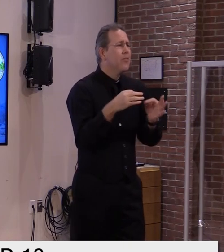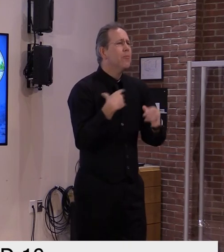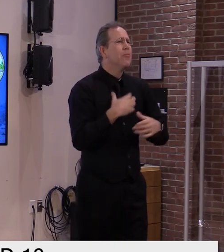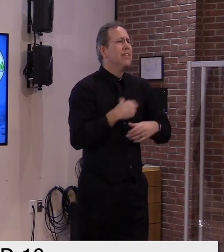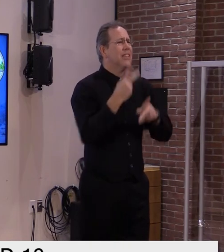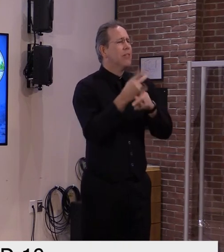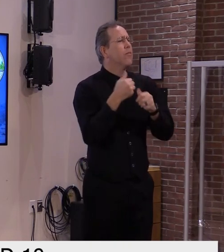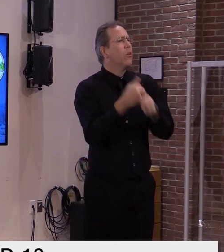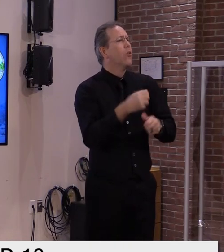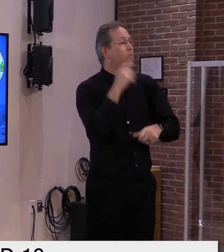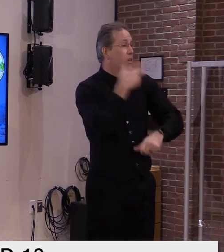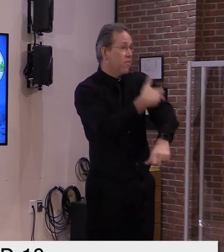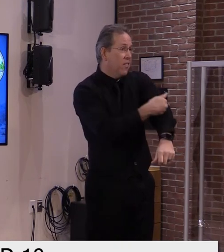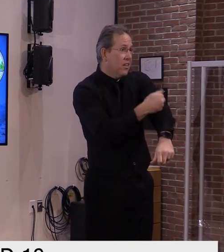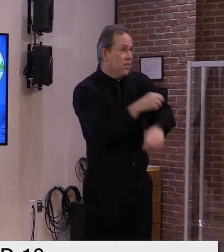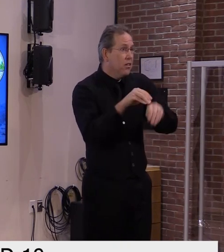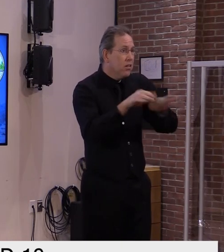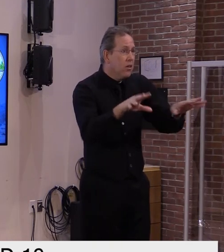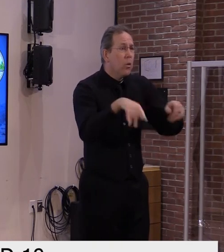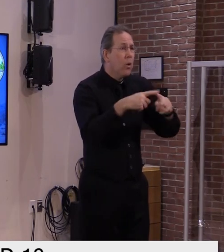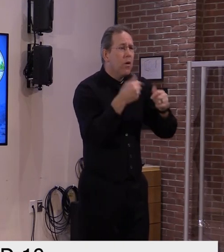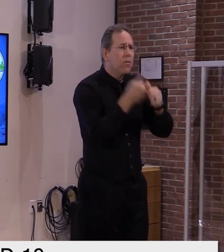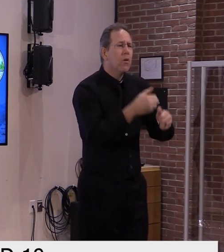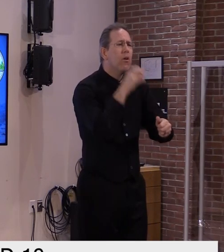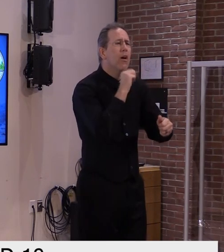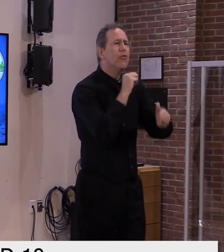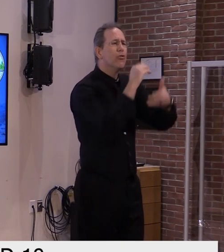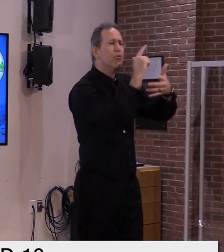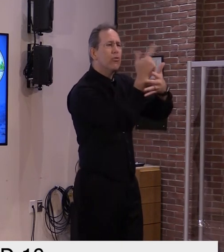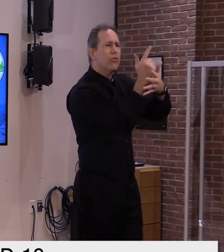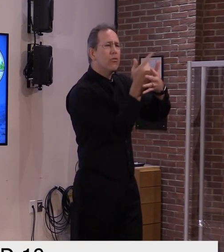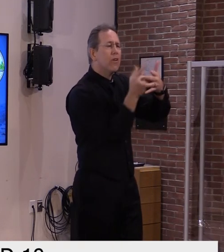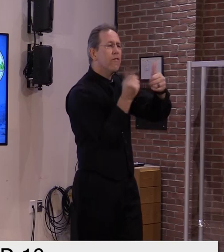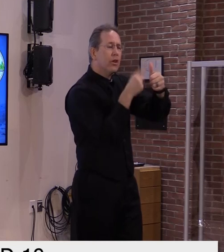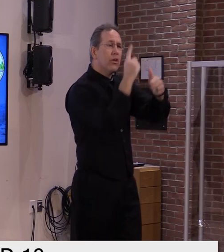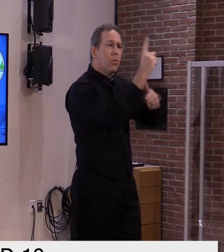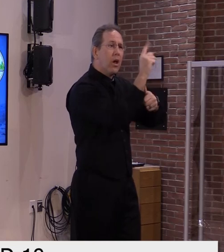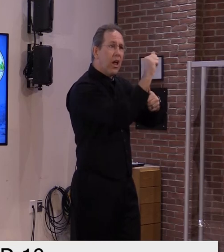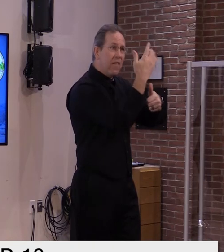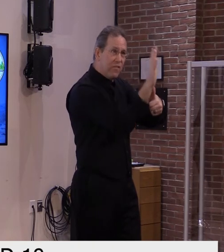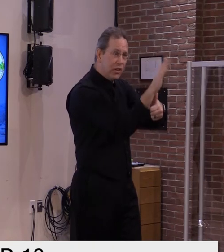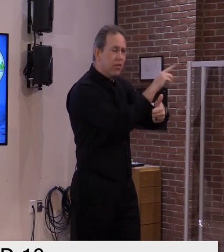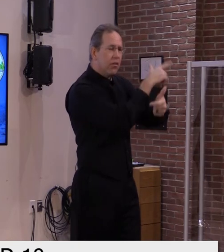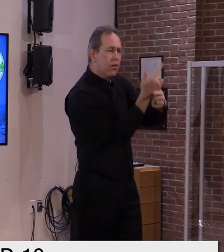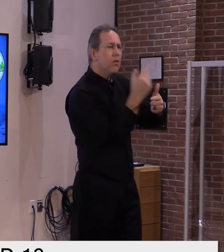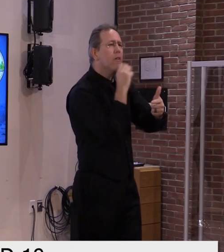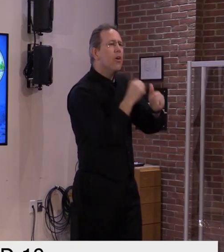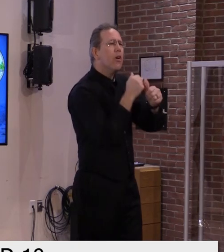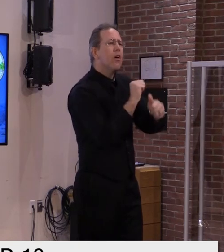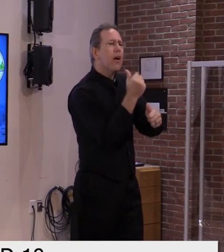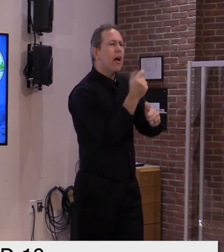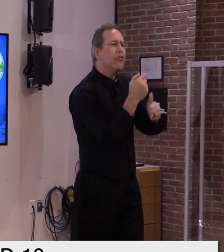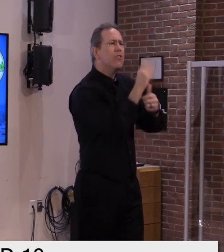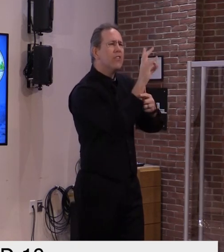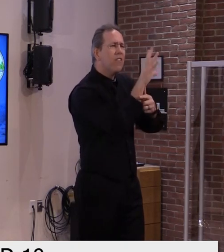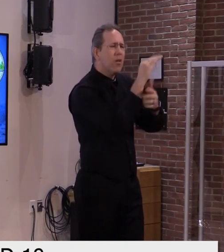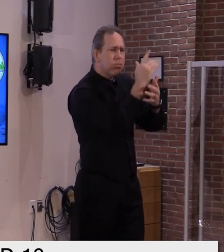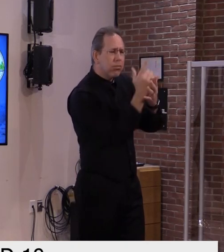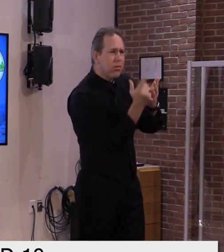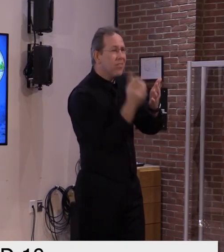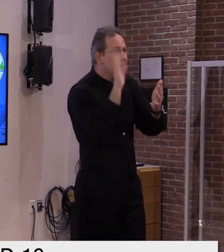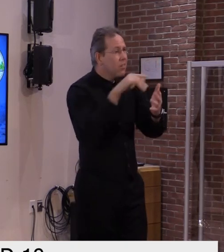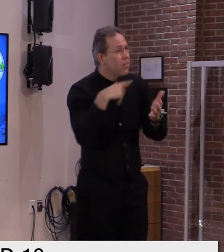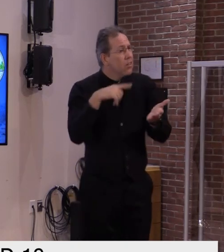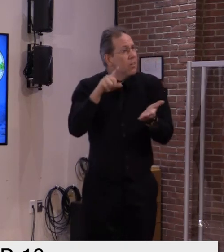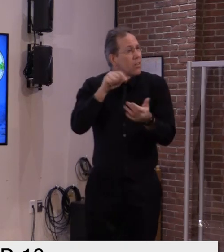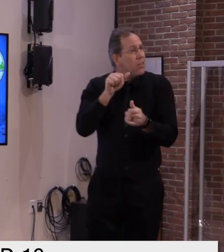phase of our vaccine rollout. Because as the data and science show, the older you are, the more vulnerable you